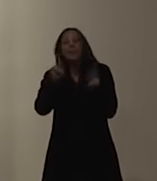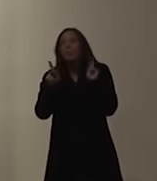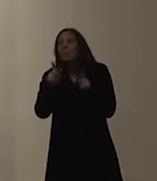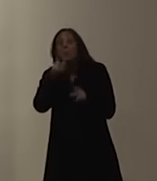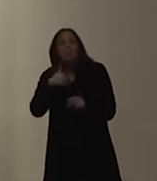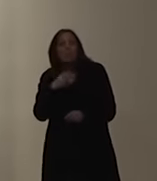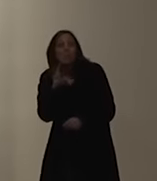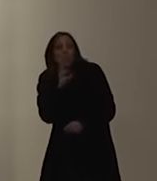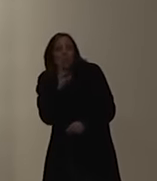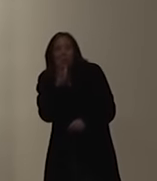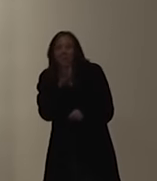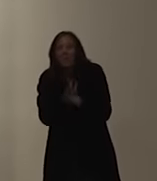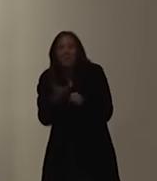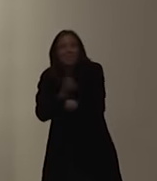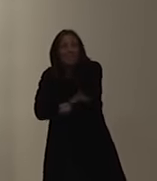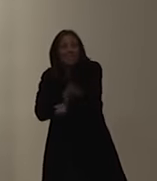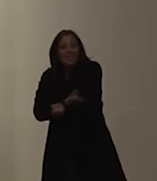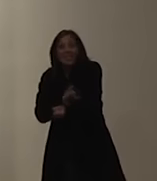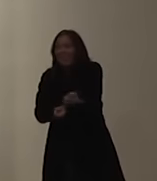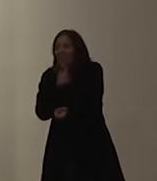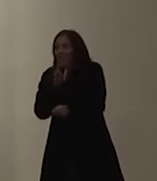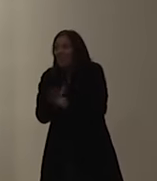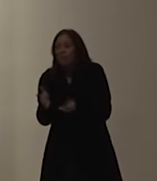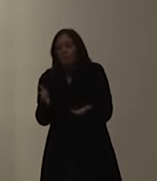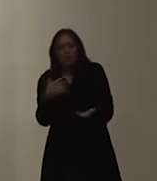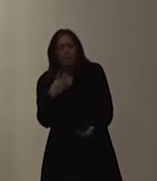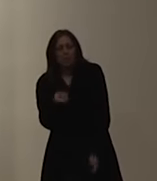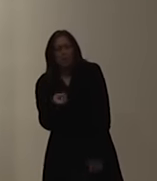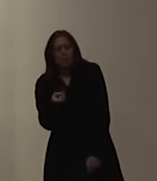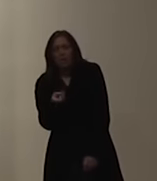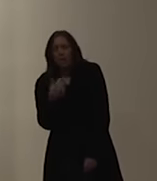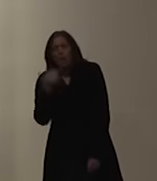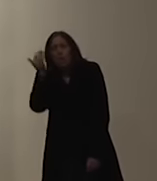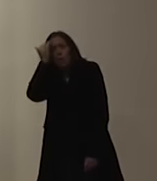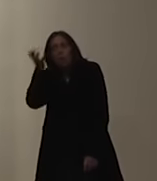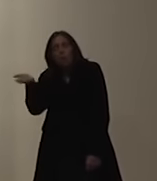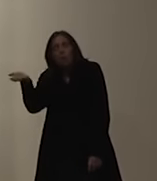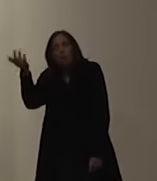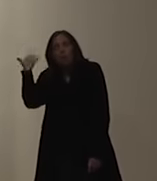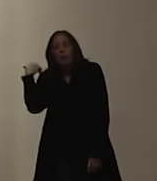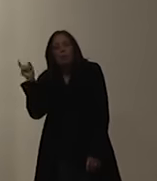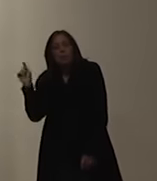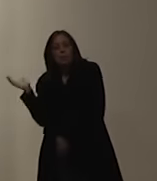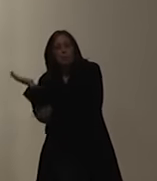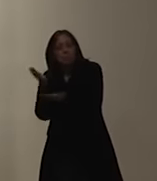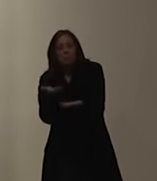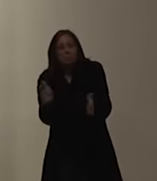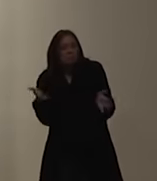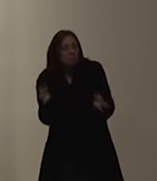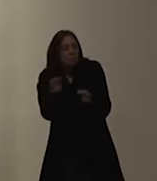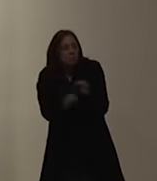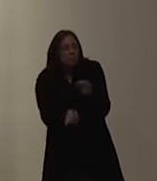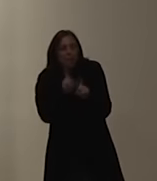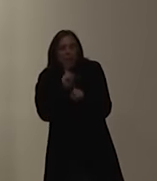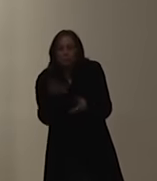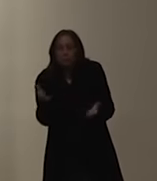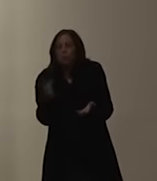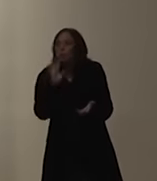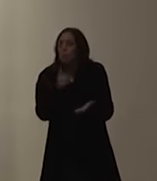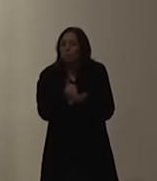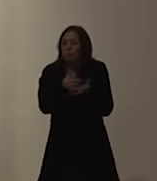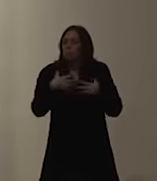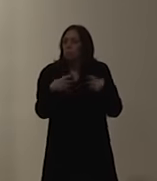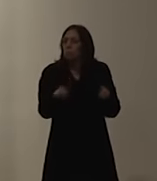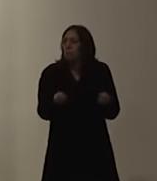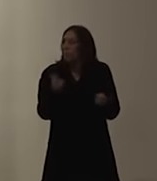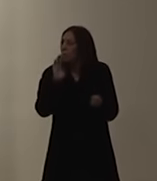well, I don't want to go into it too much, but let's just say that my doctor friends in those, after, you know, in